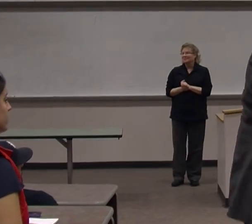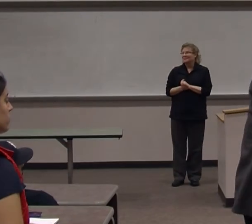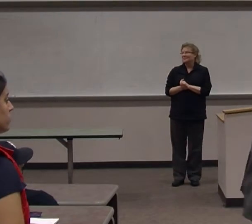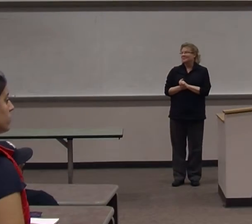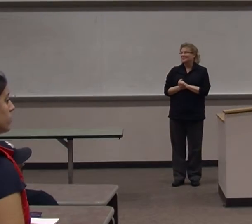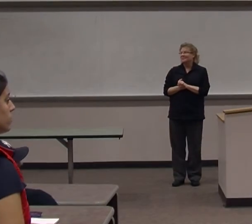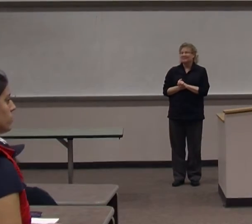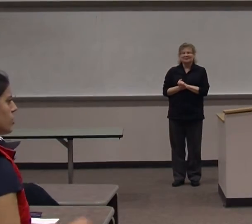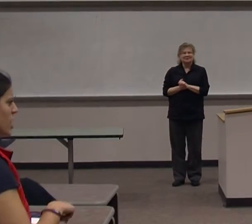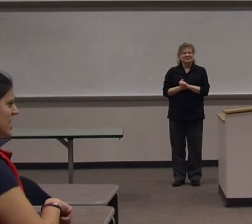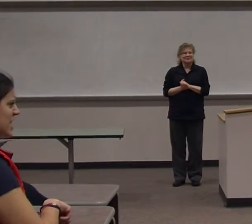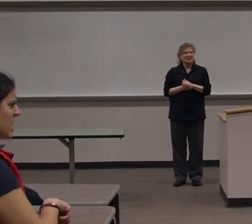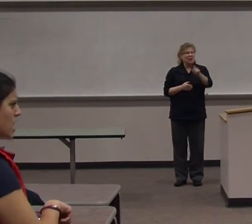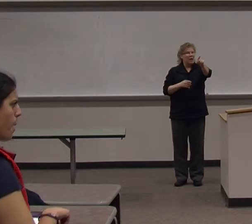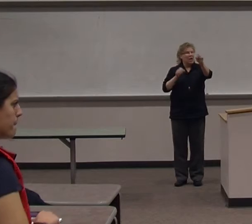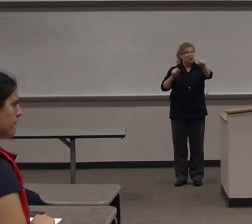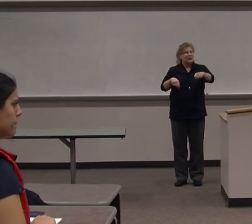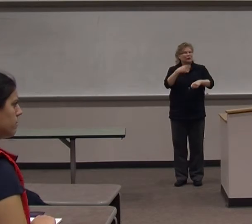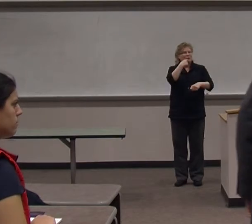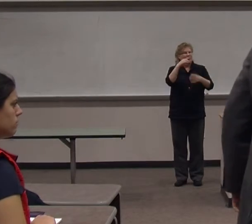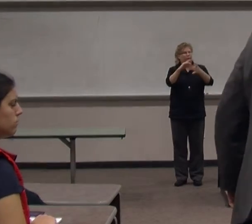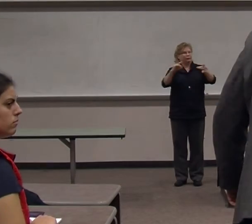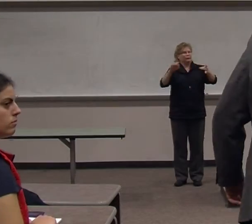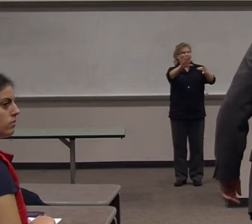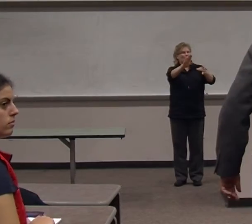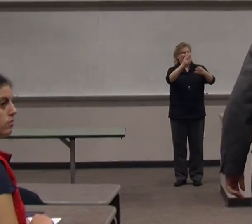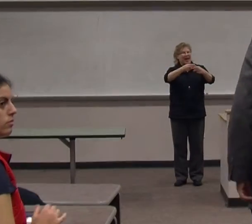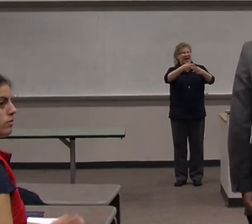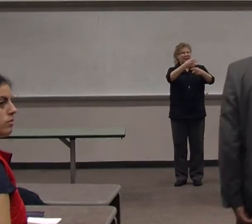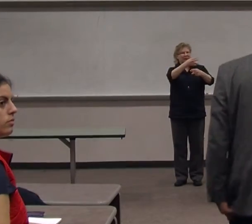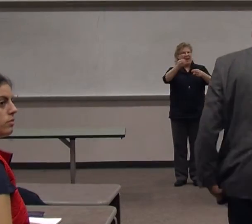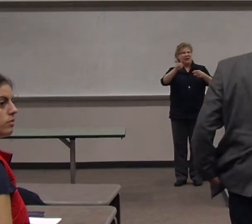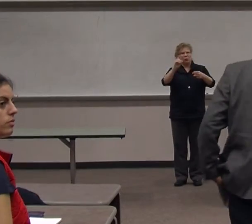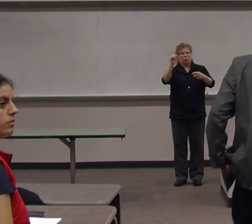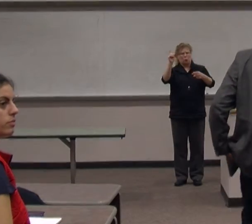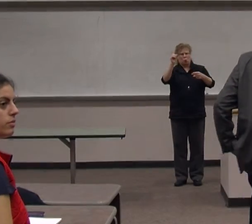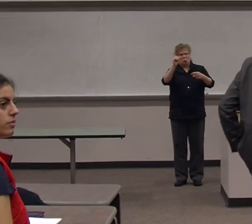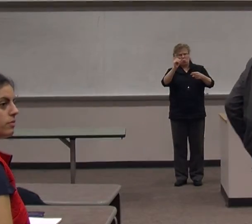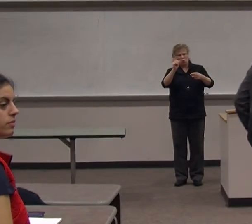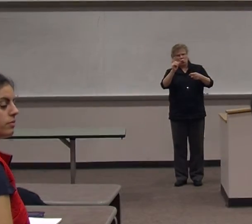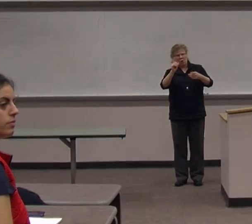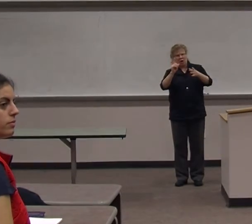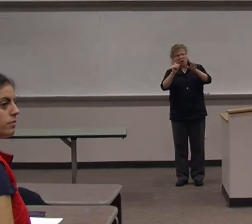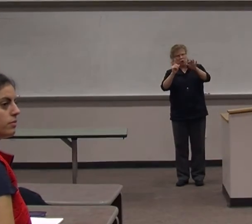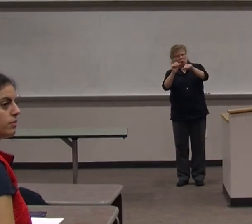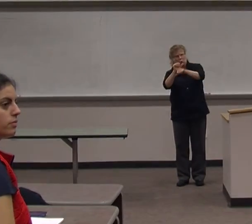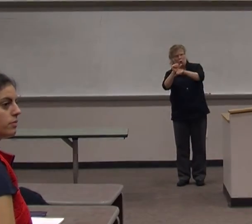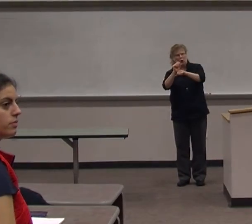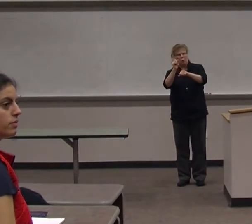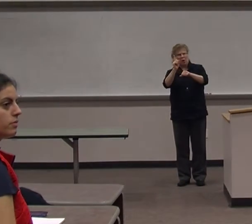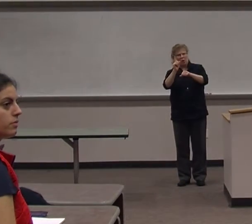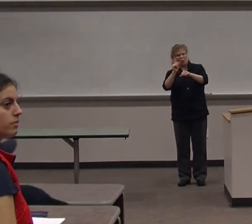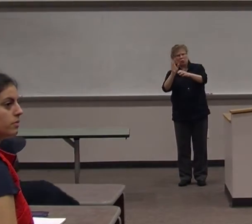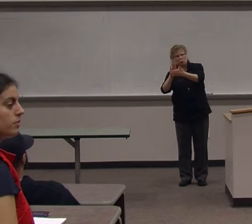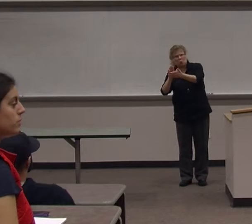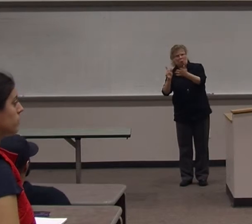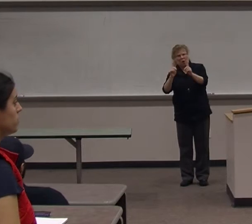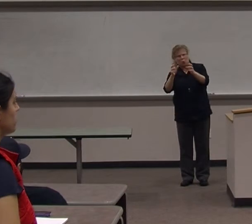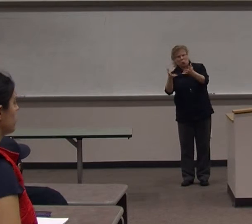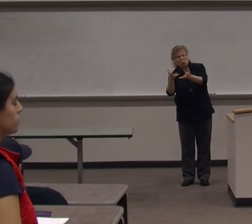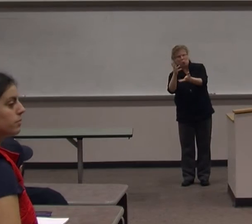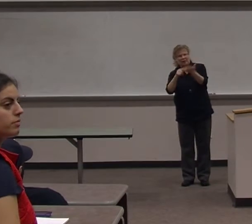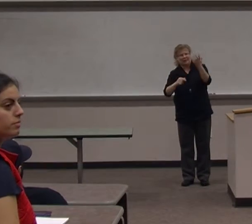If you could just state your name and your affiliations, your organization. We've got people from all over. Do you hear me?